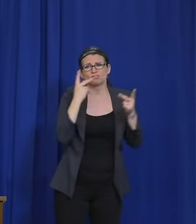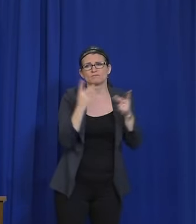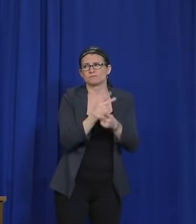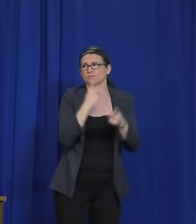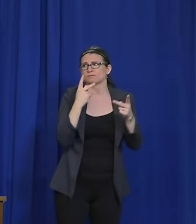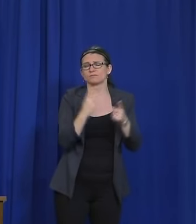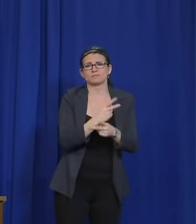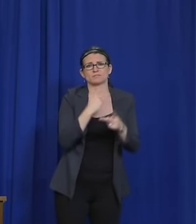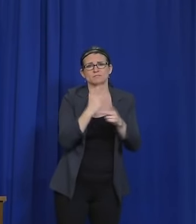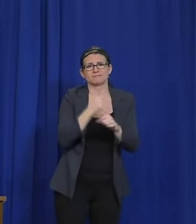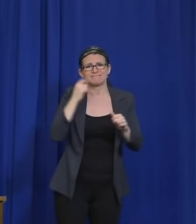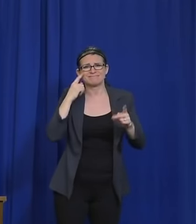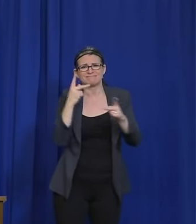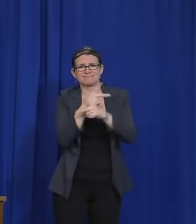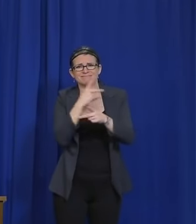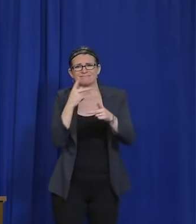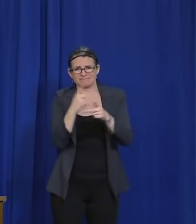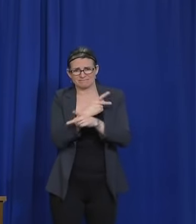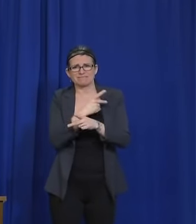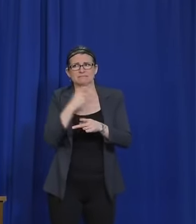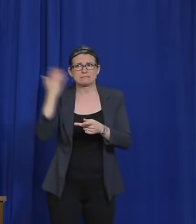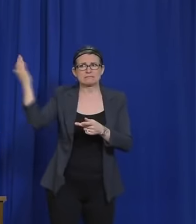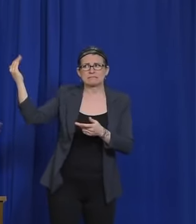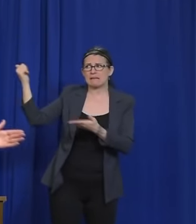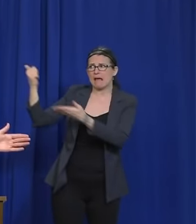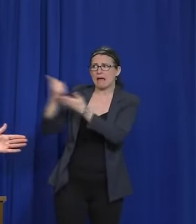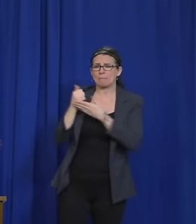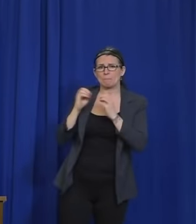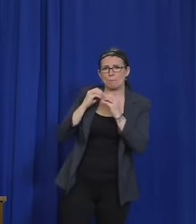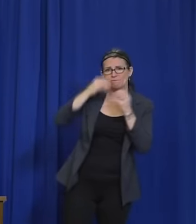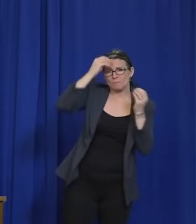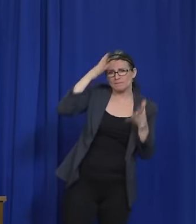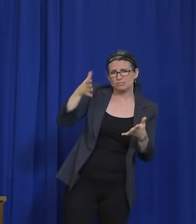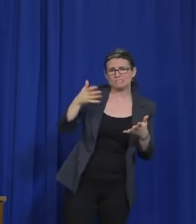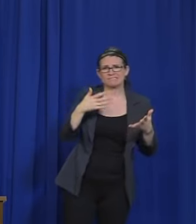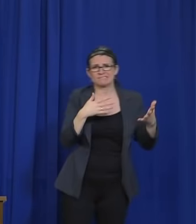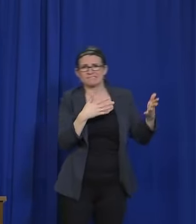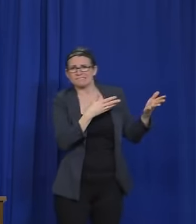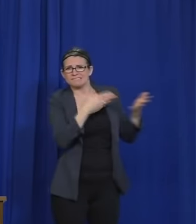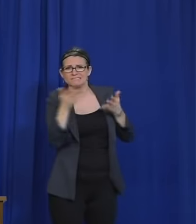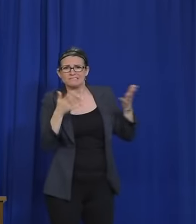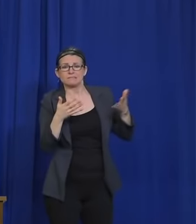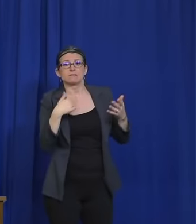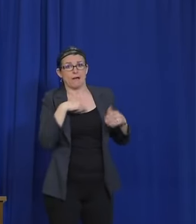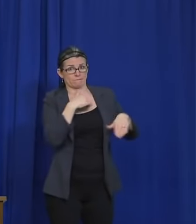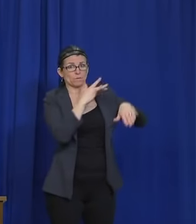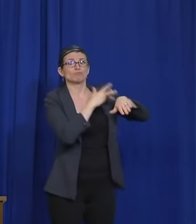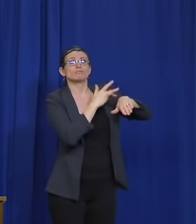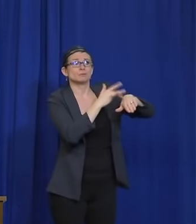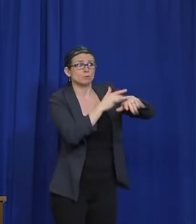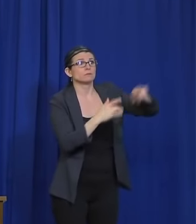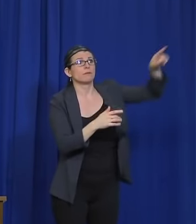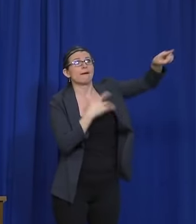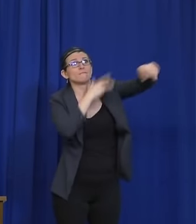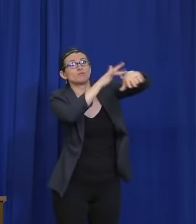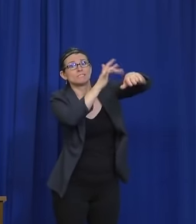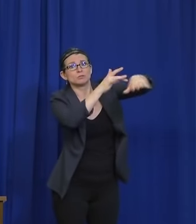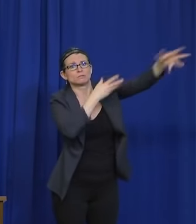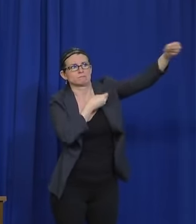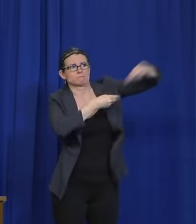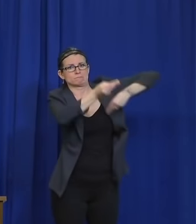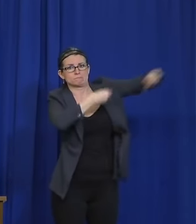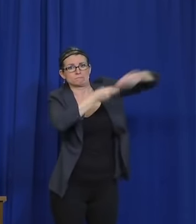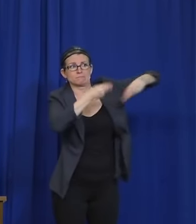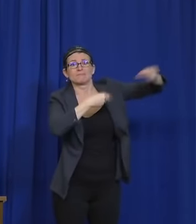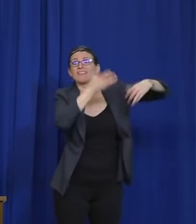to ensure that when they have the resources, they are sharing not just with the states with hotspots, but with states like Maine, where we can